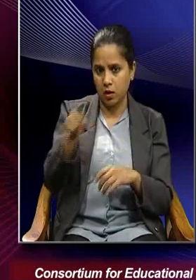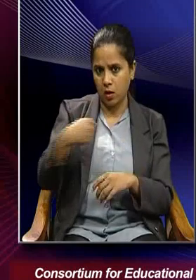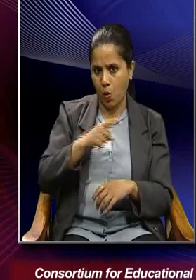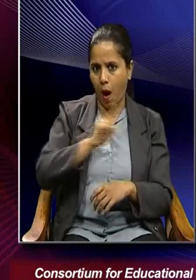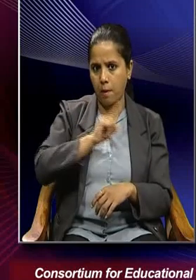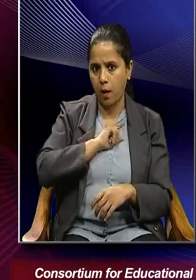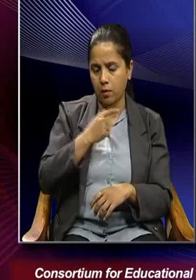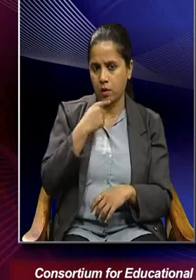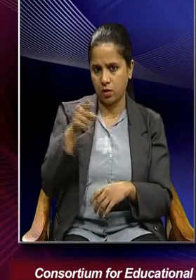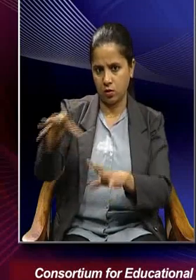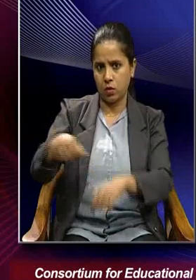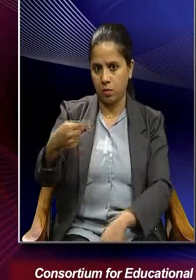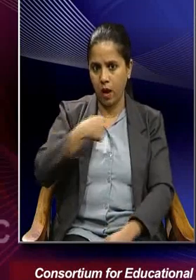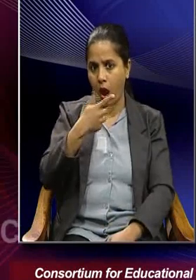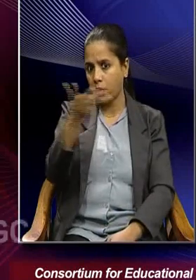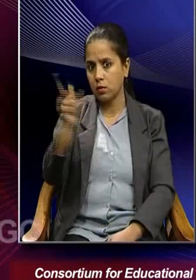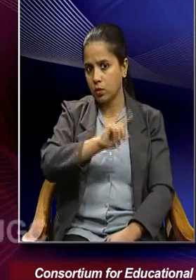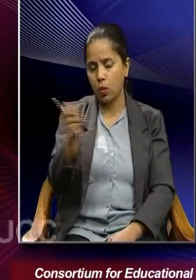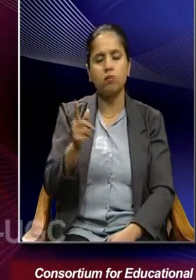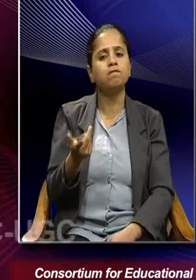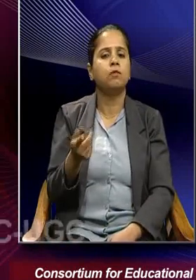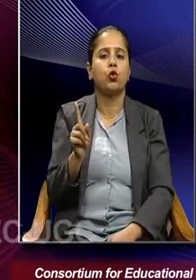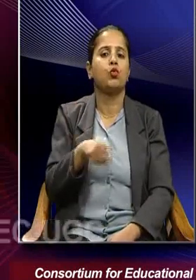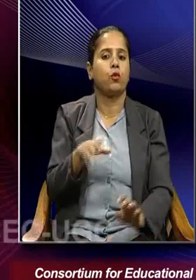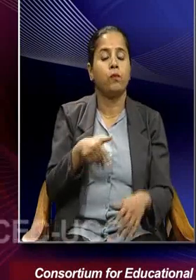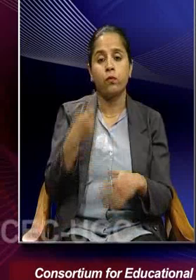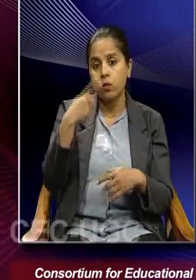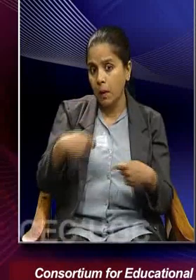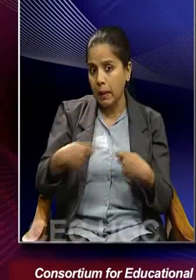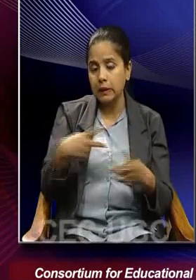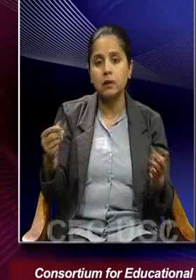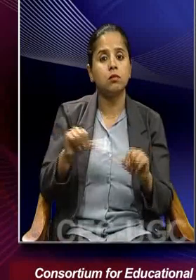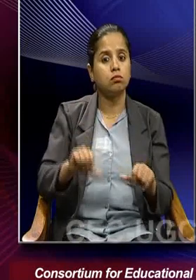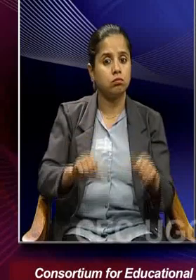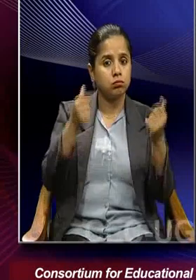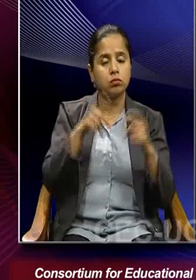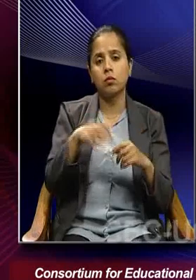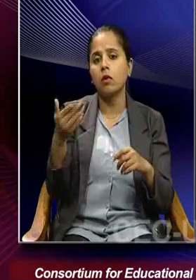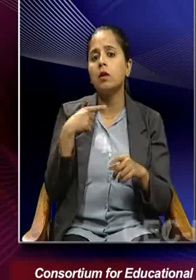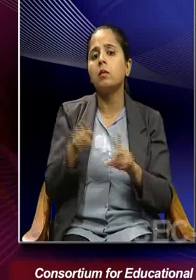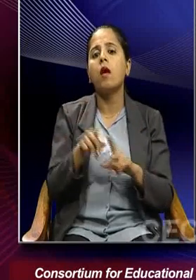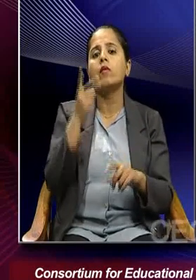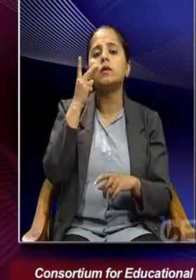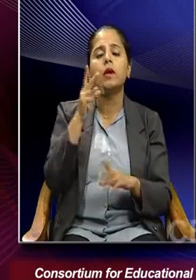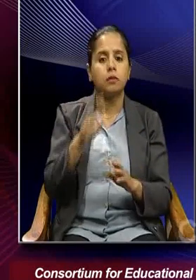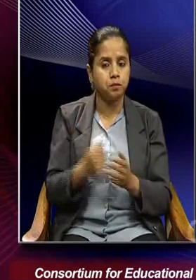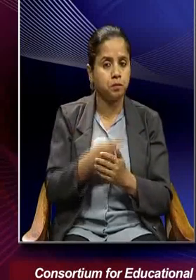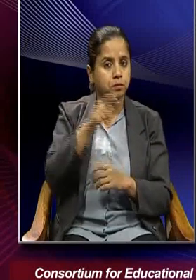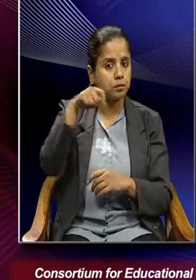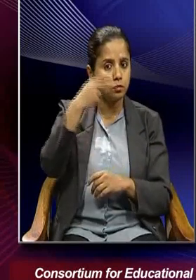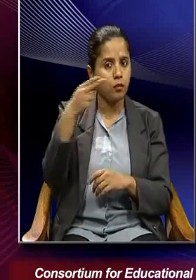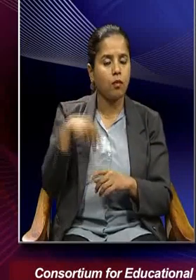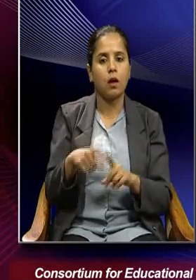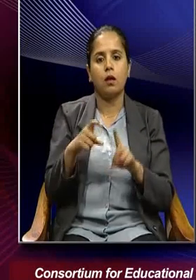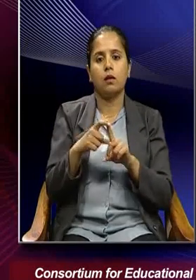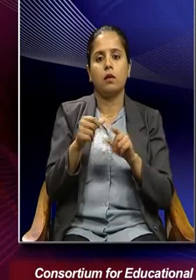was also some sort of a commercial success as well. Apart from that, we have also seen that he made a film called Dastak